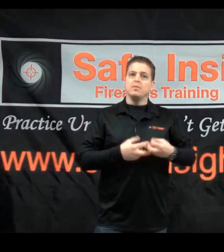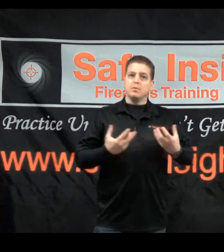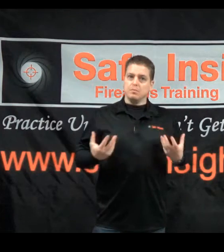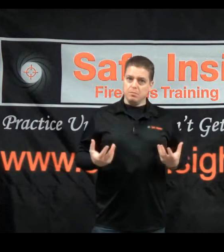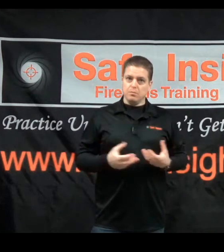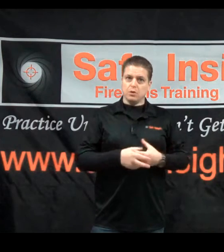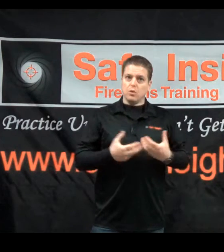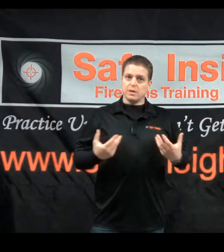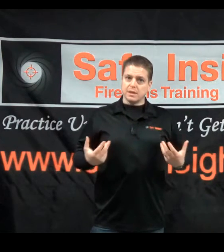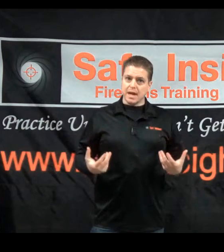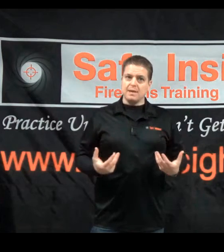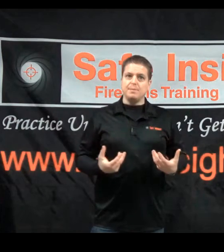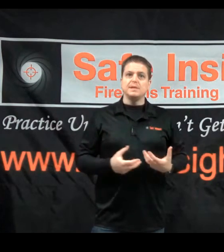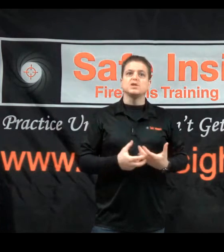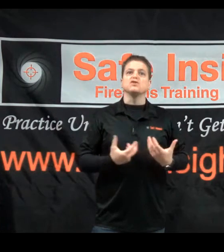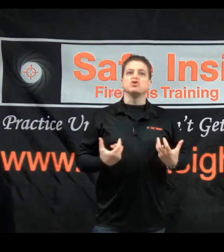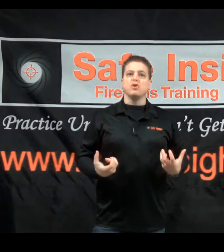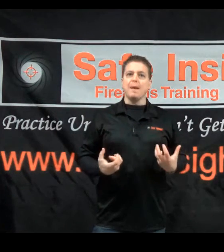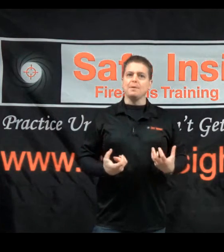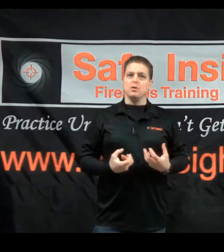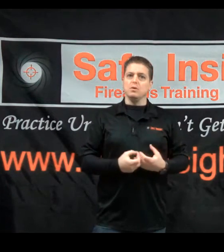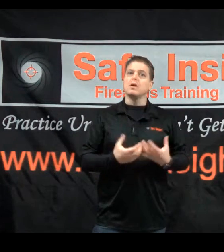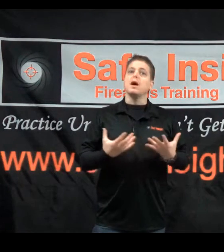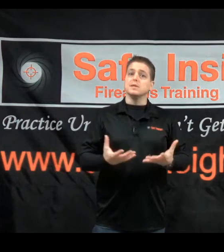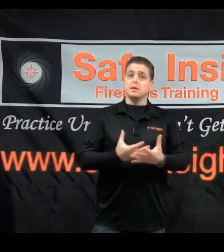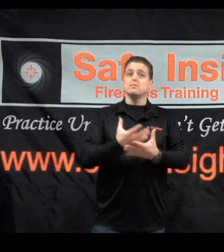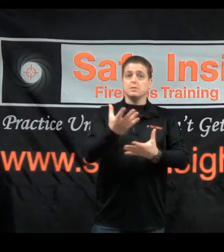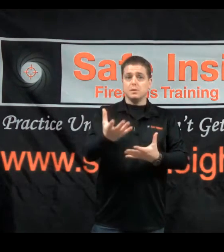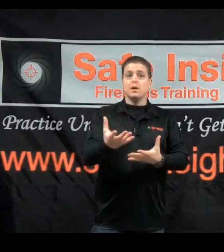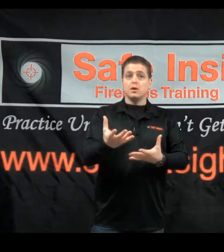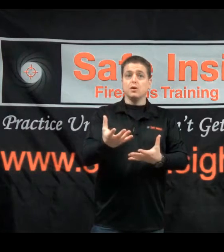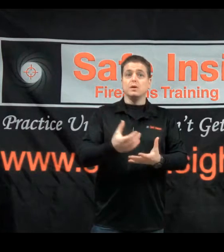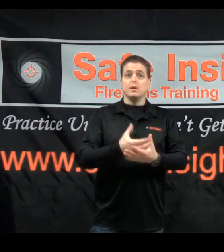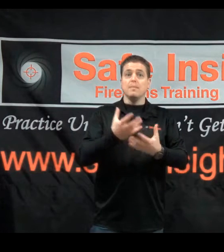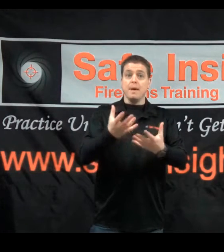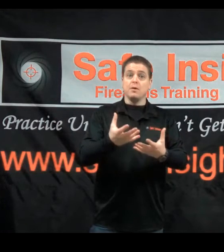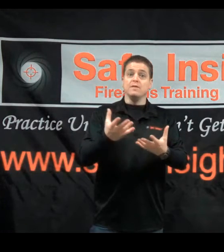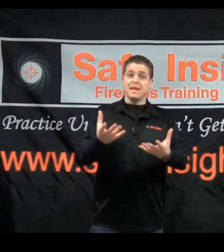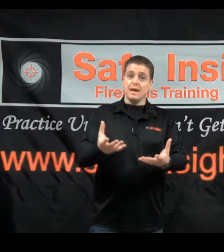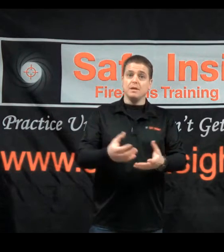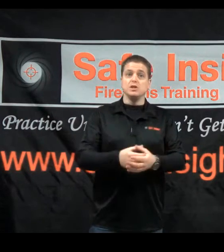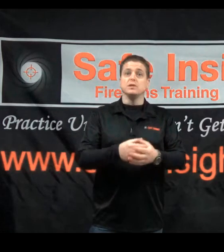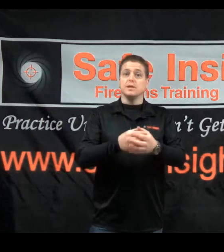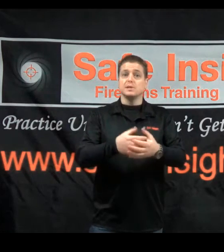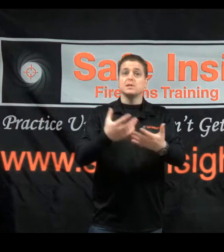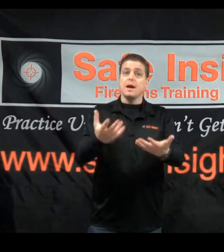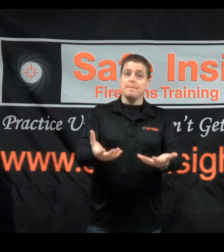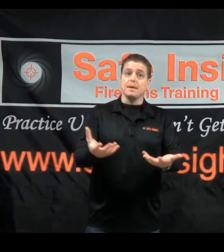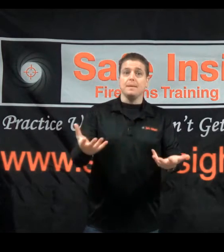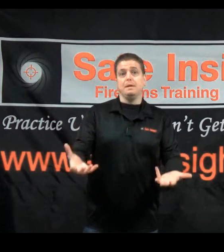will go into tiny pieces of shrapnel, causing a good amount of damage and thus stopping